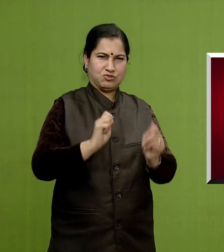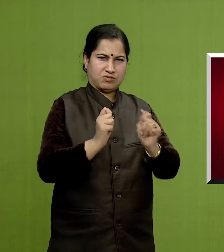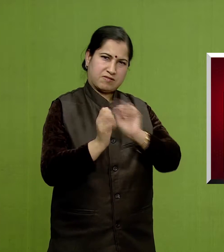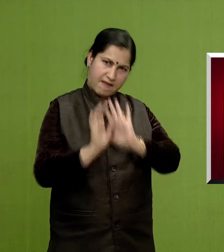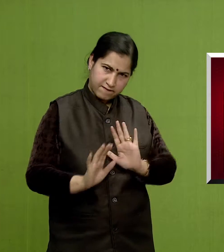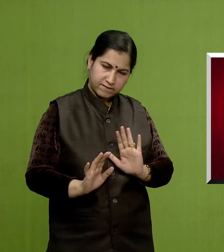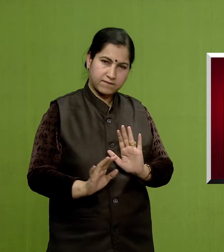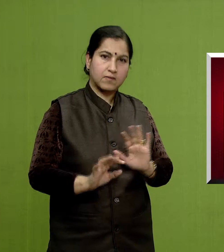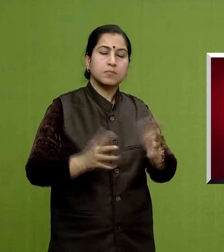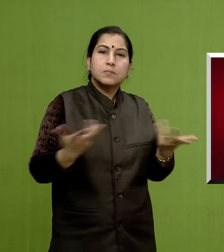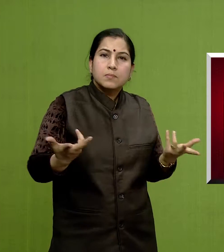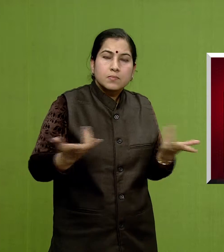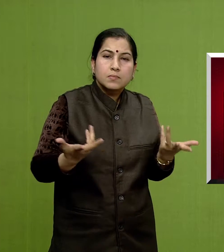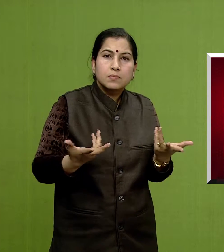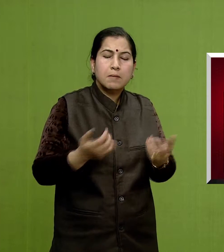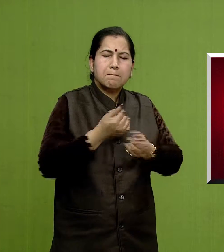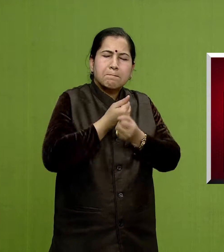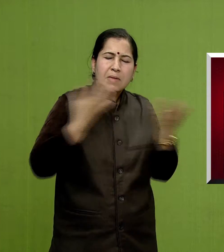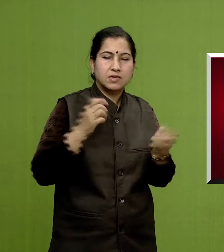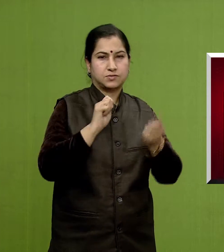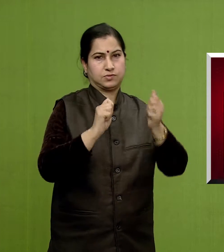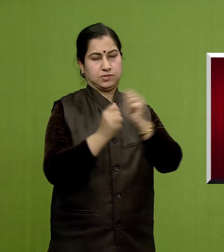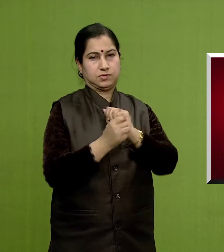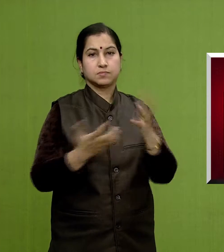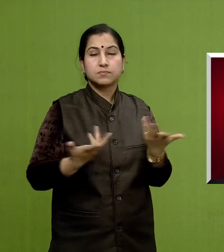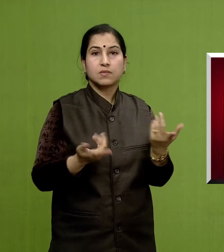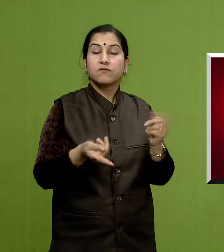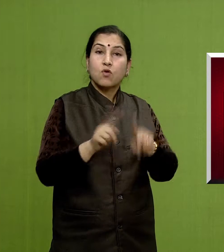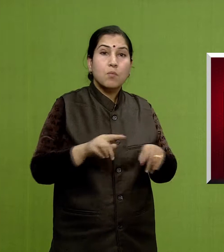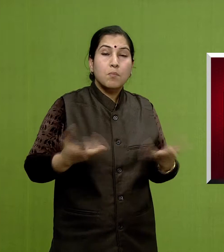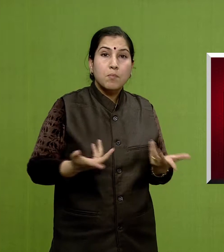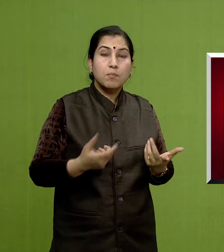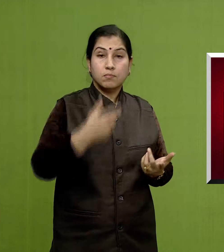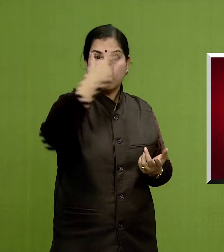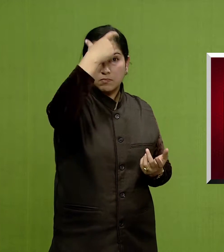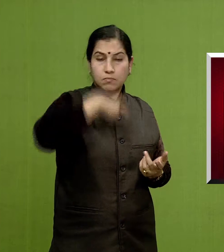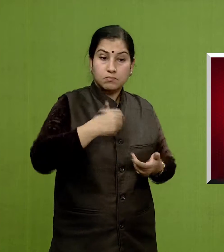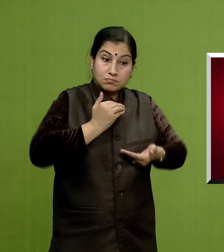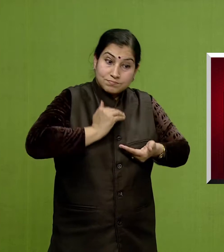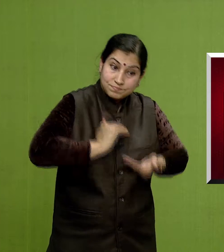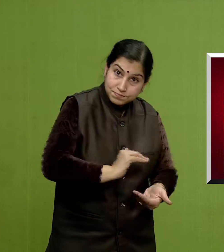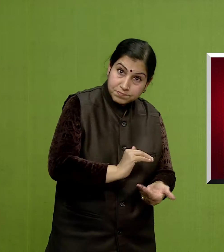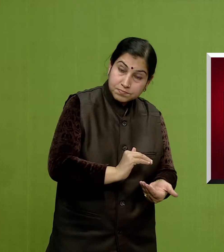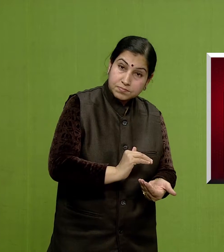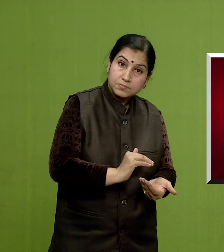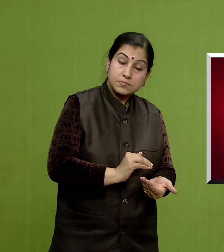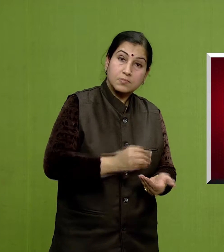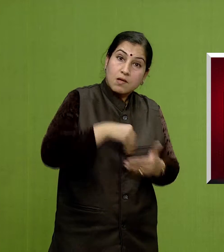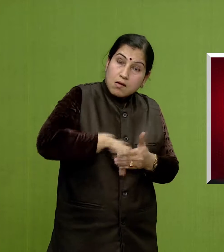Person undergoes many changes from the moment of conception to the time